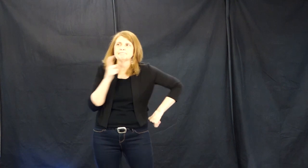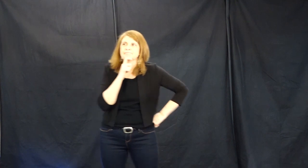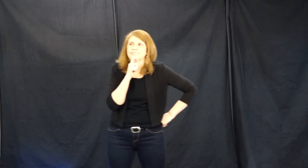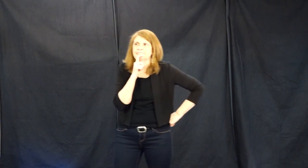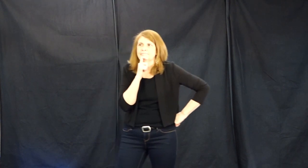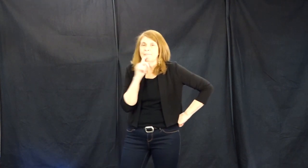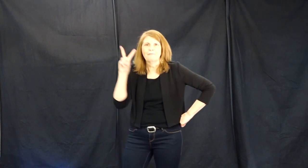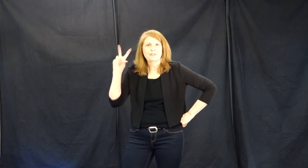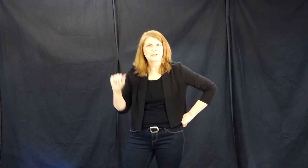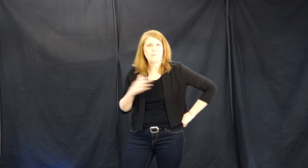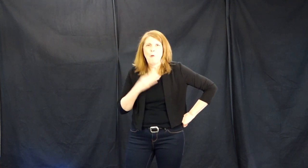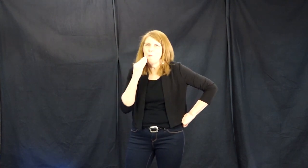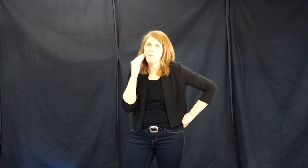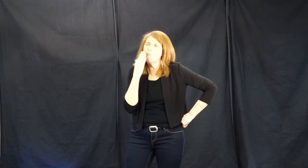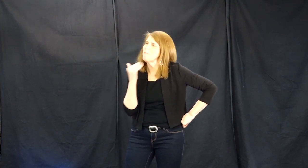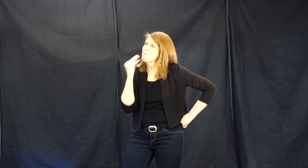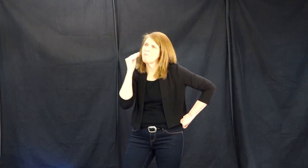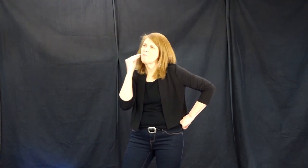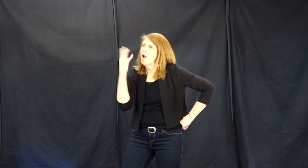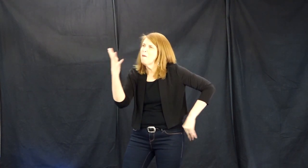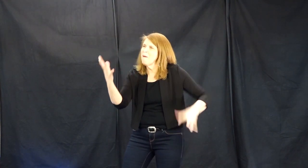Virginia, my home, sweet home, I wanna give you a kiss.